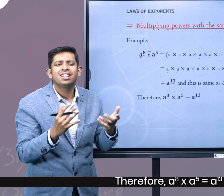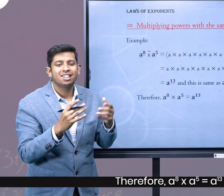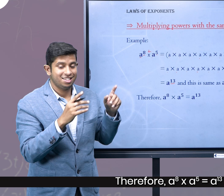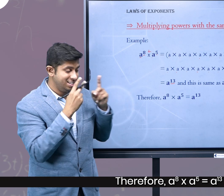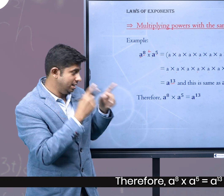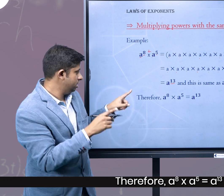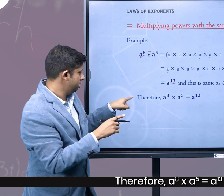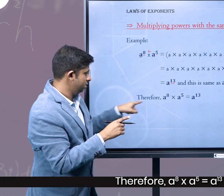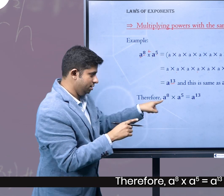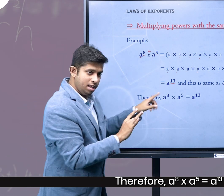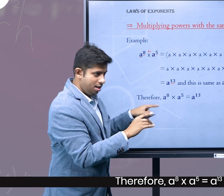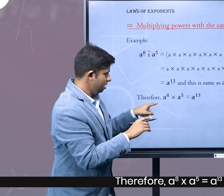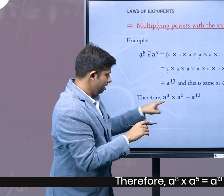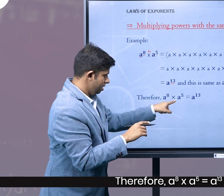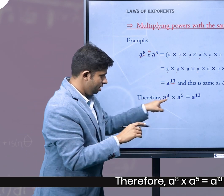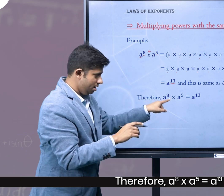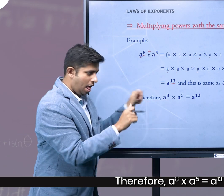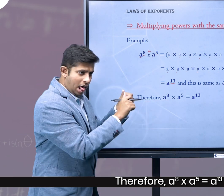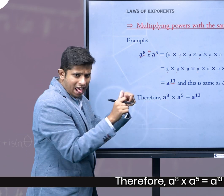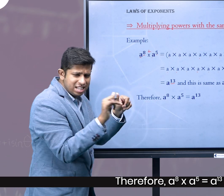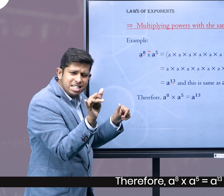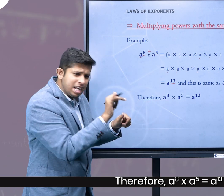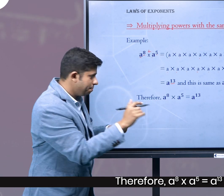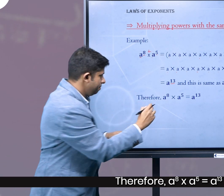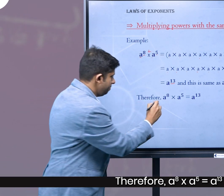Therefore, a to the power of 8 into a to the power of 5 is